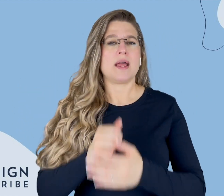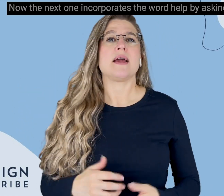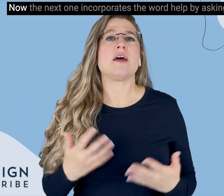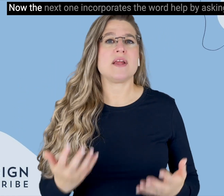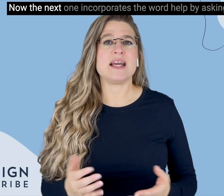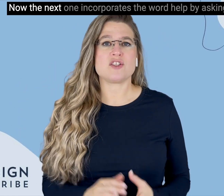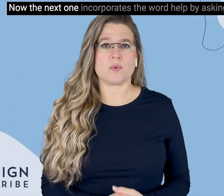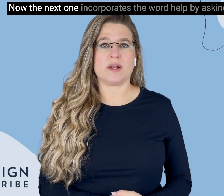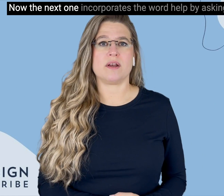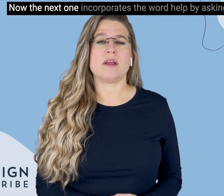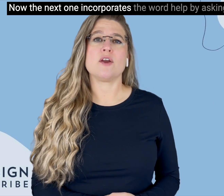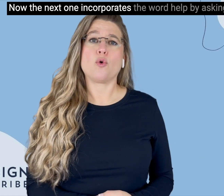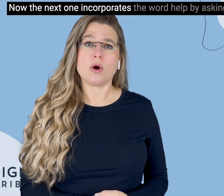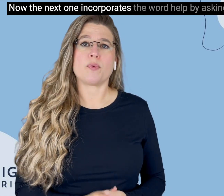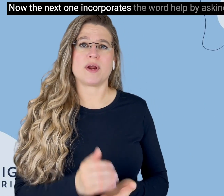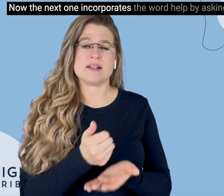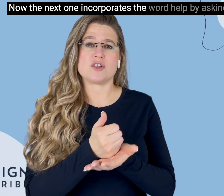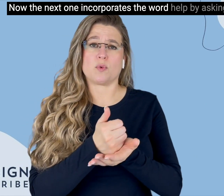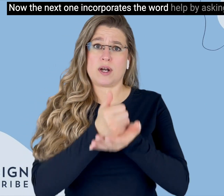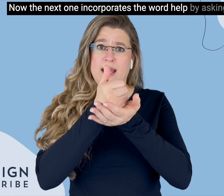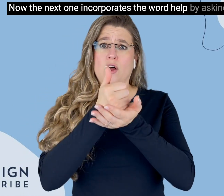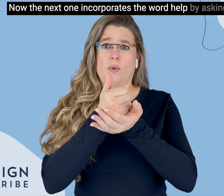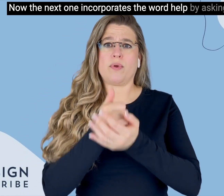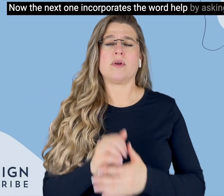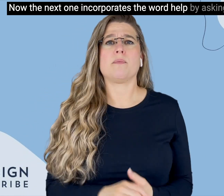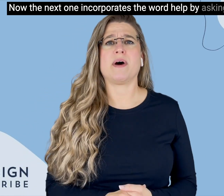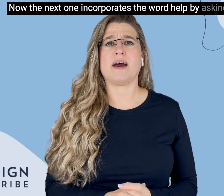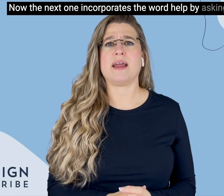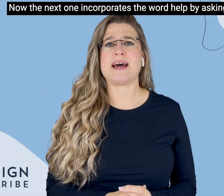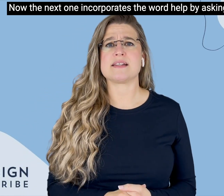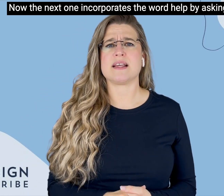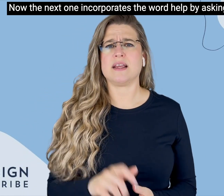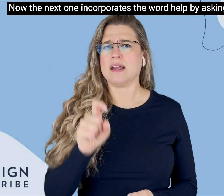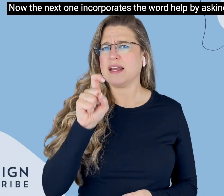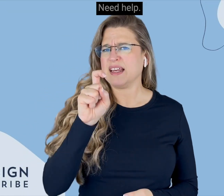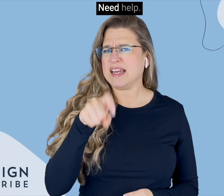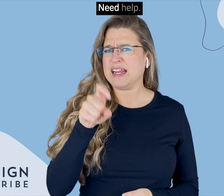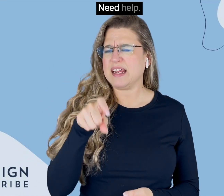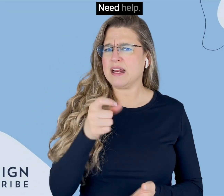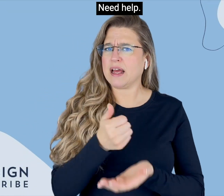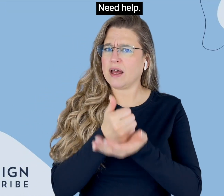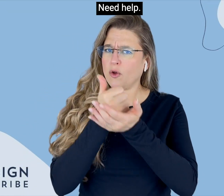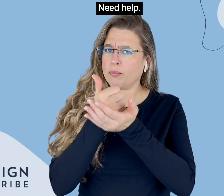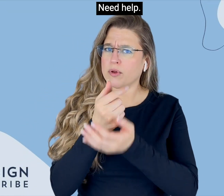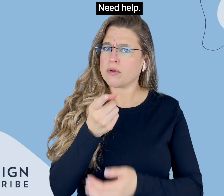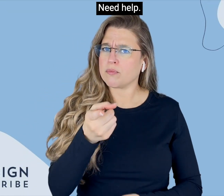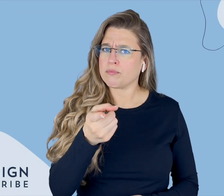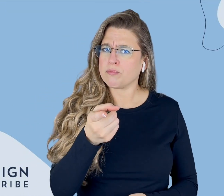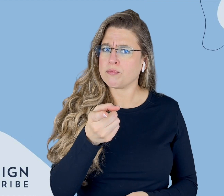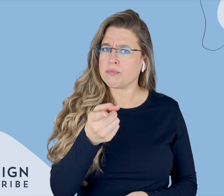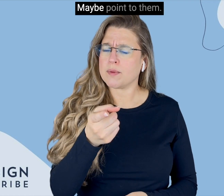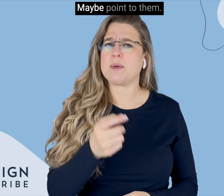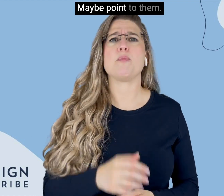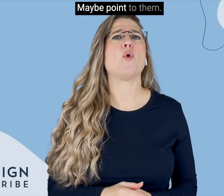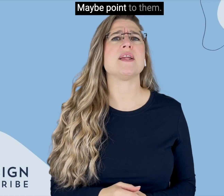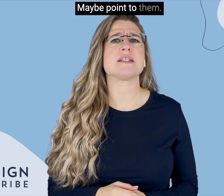Now the next one incorporates the word help by asking, need help? Maybe point to